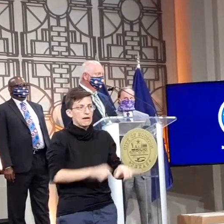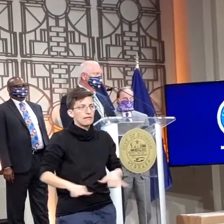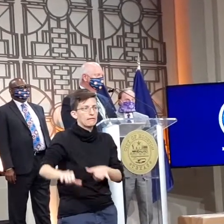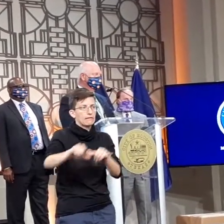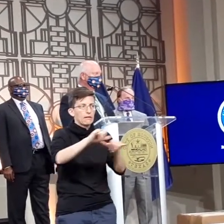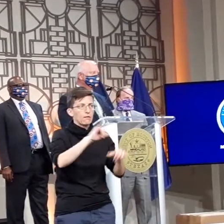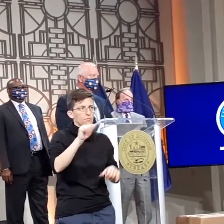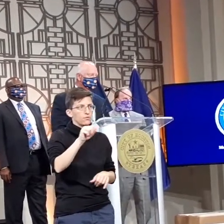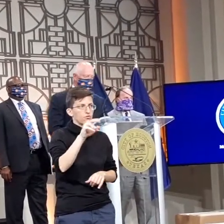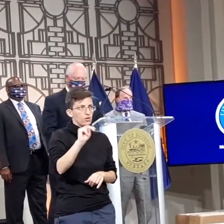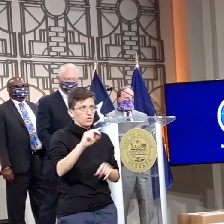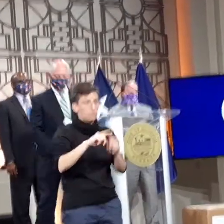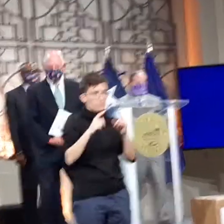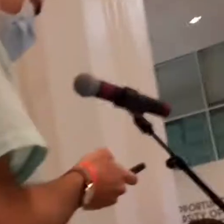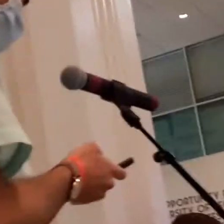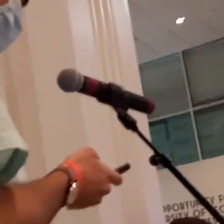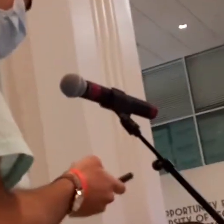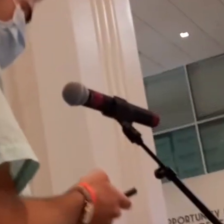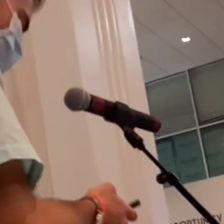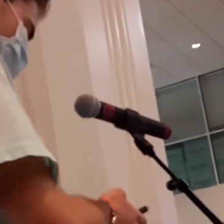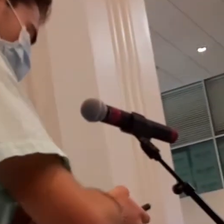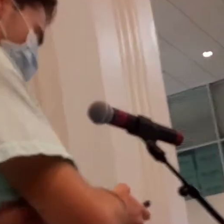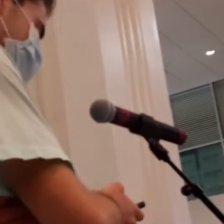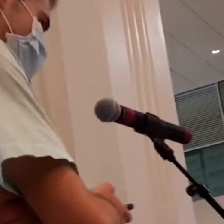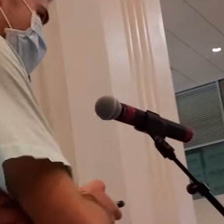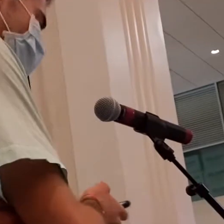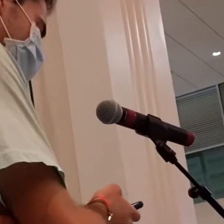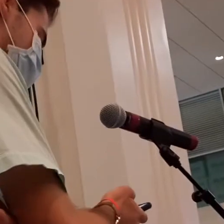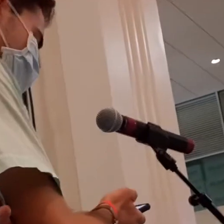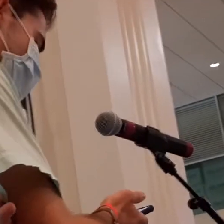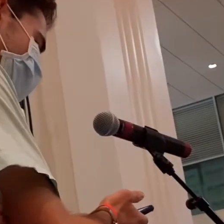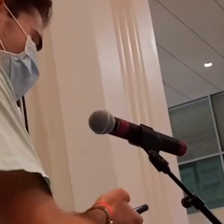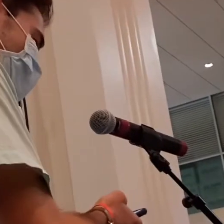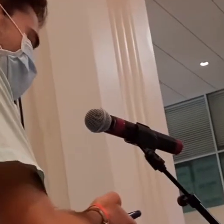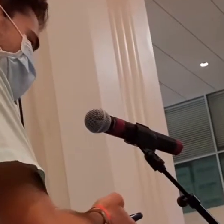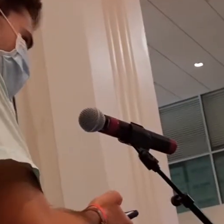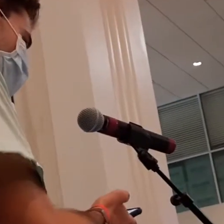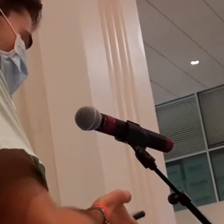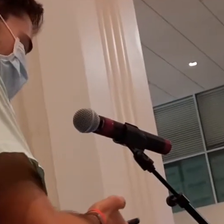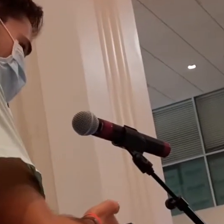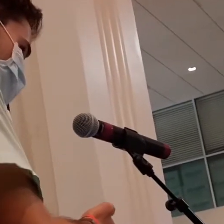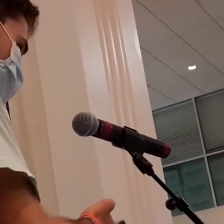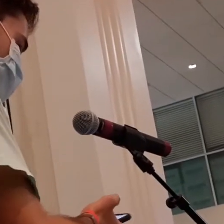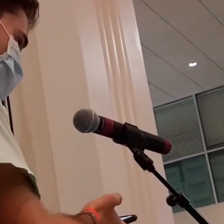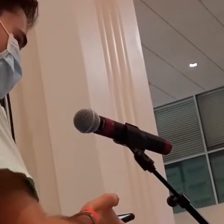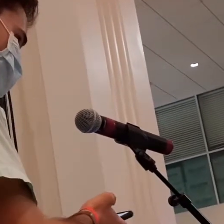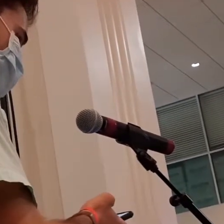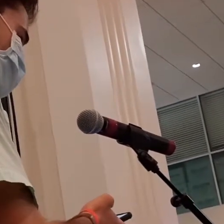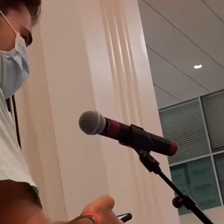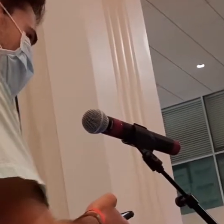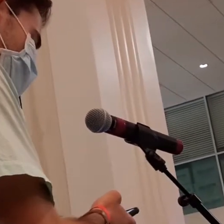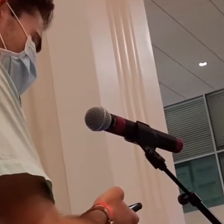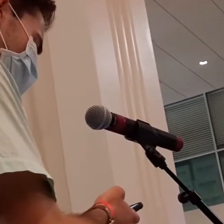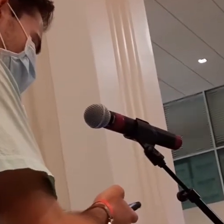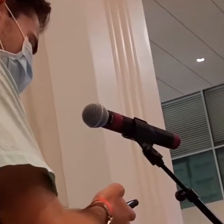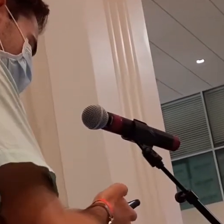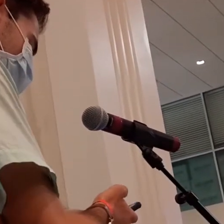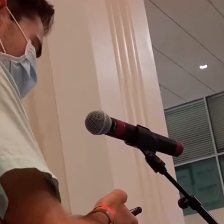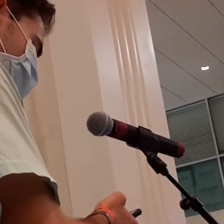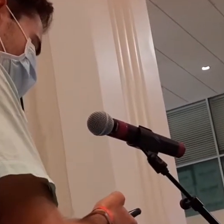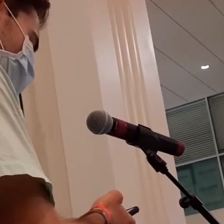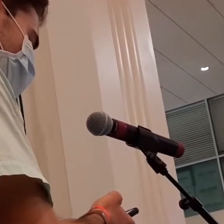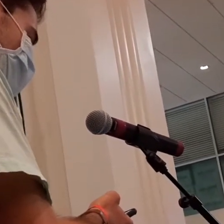June. Question for the mayor. You had police hand out masks and avoid issuing citations. Yes. When